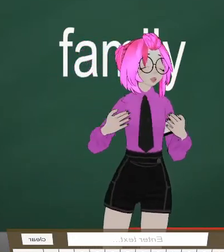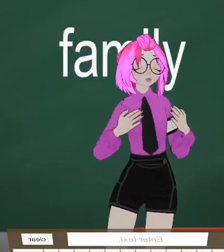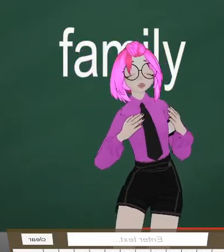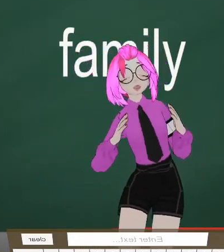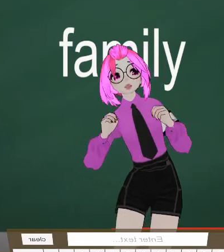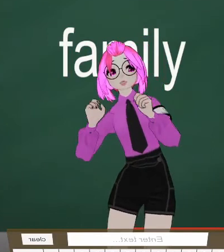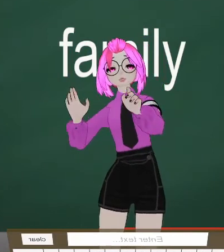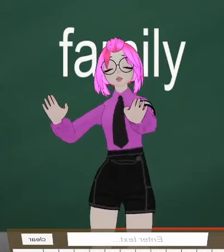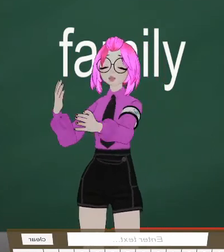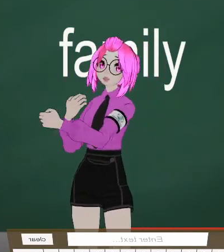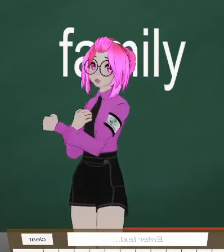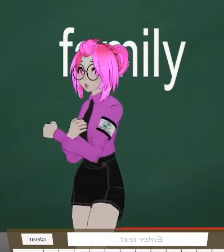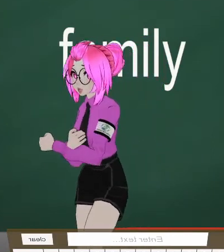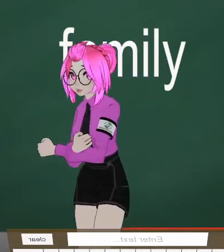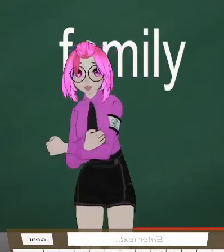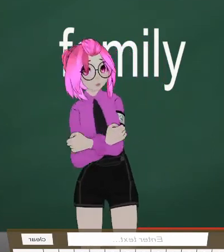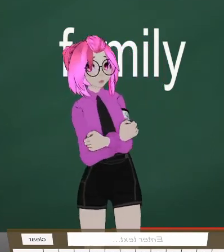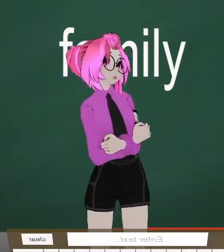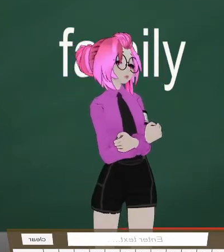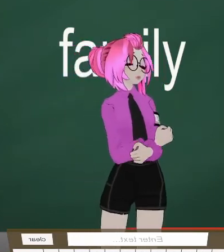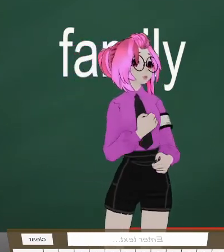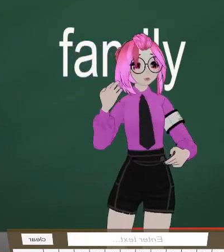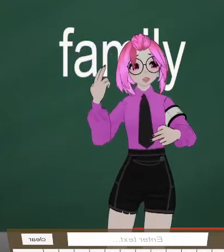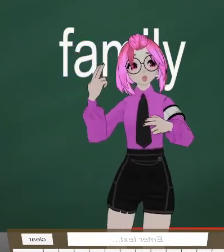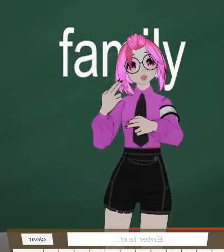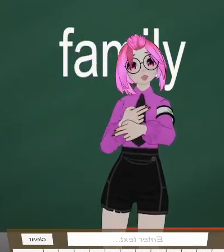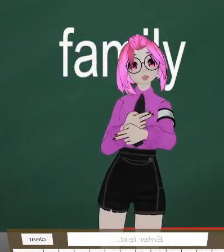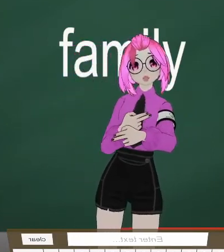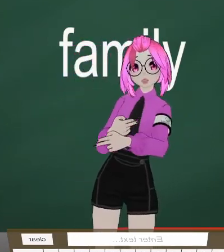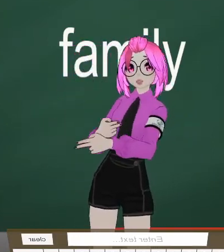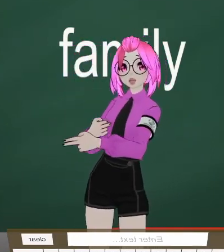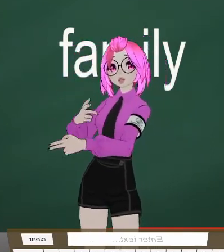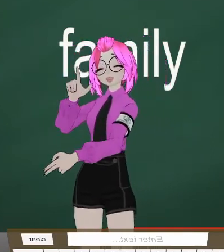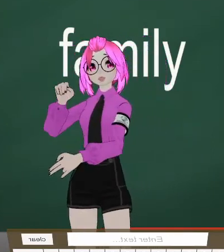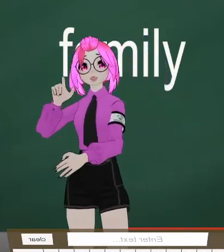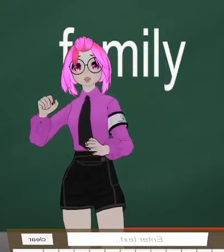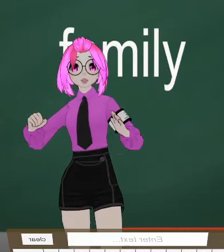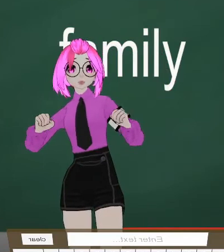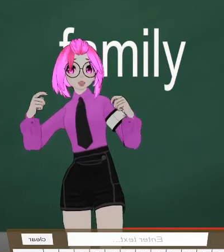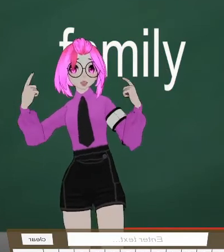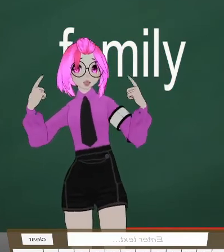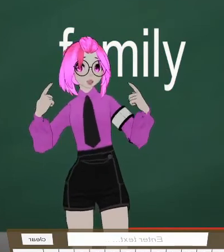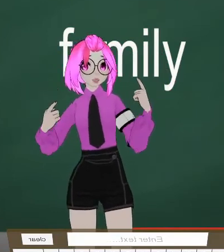that we're gonna be spreading that love right i know that this year is very hard 2020 has been kind of crazy